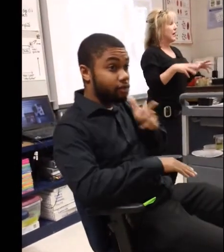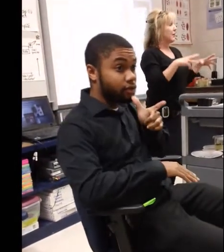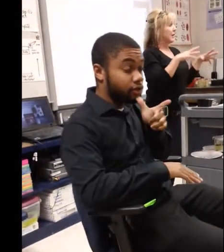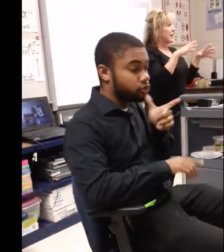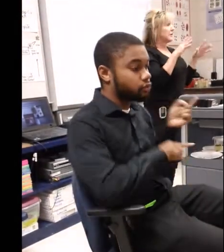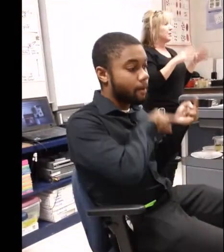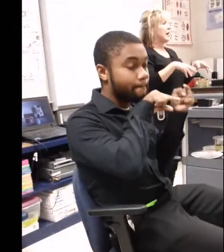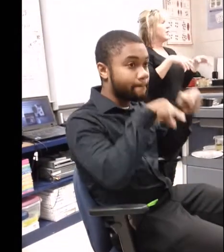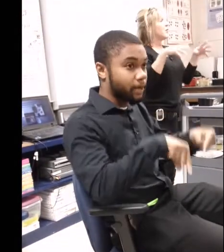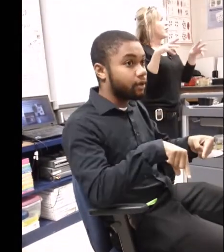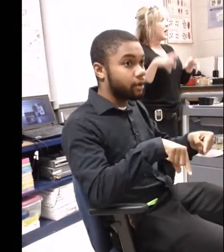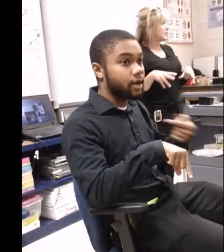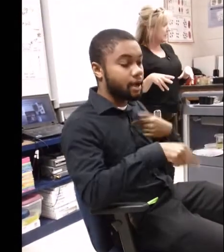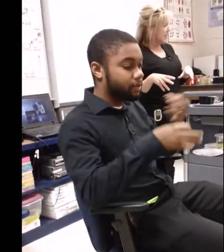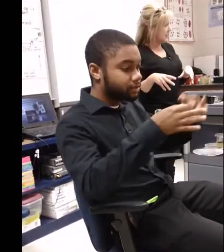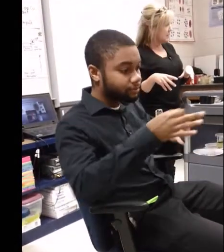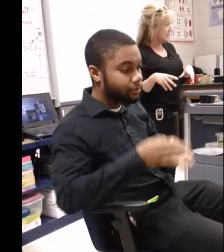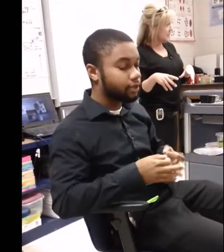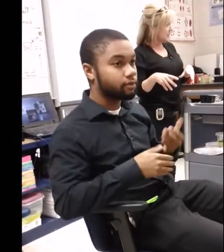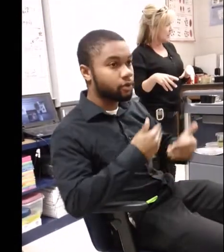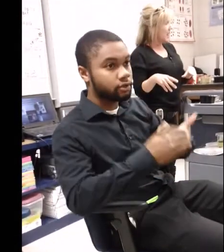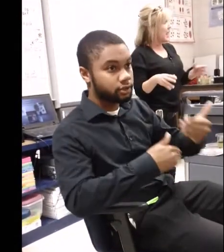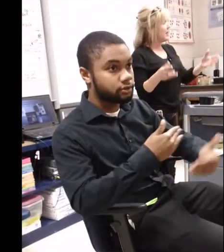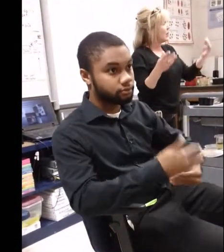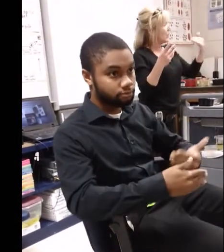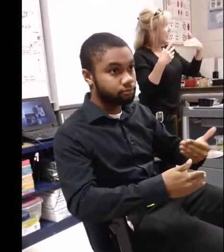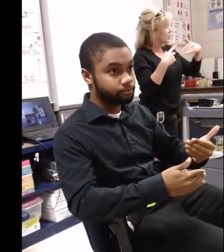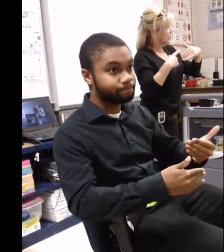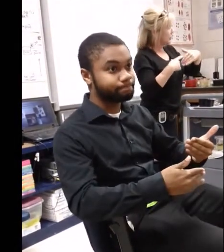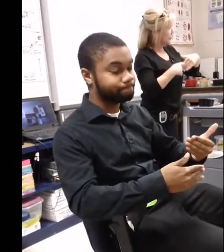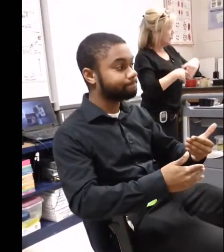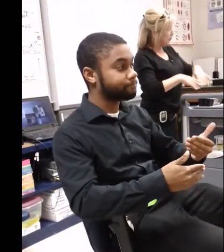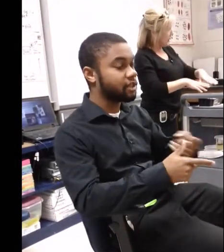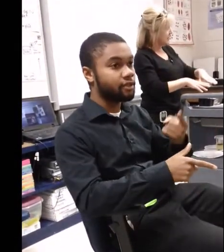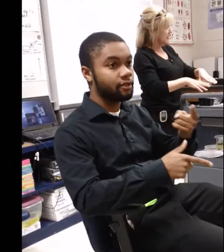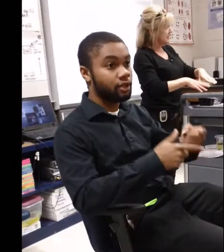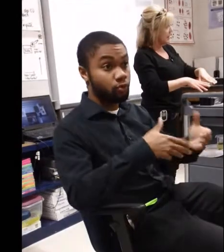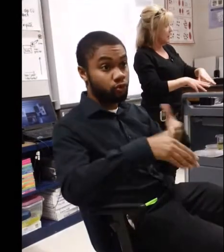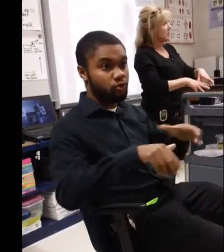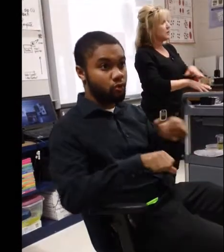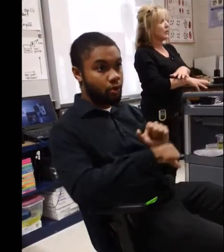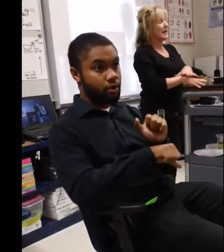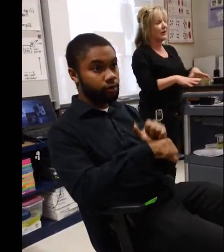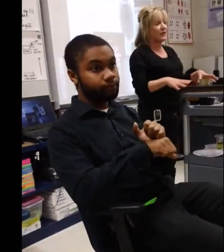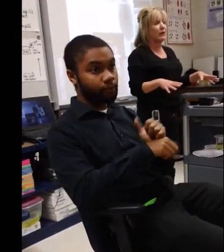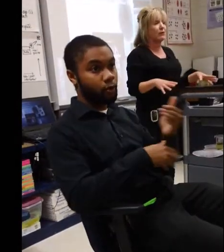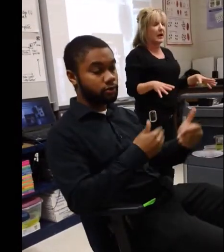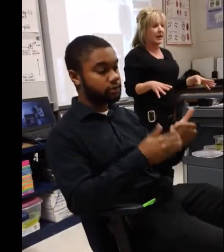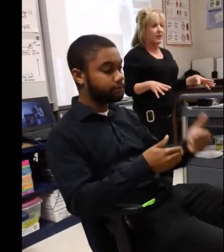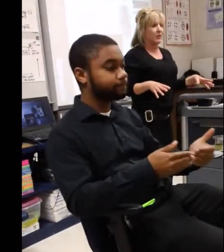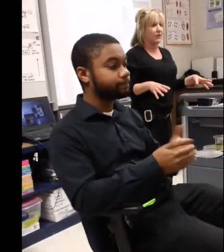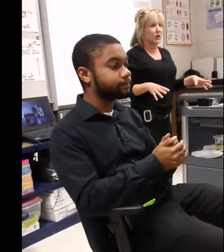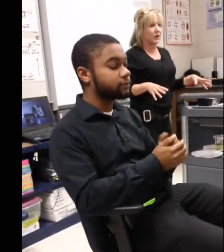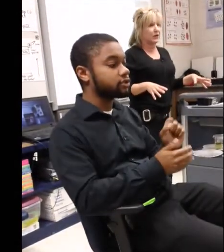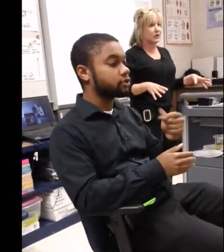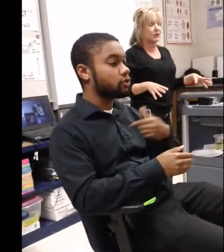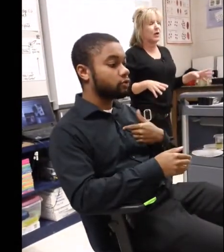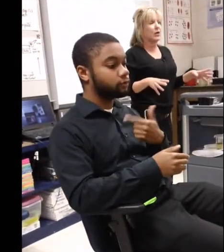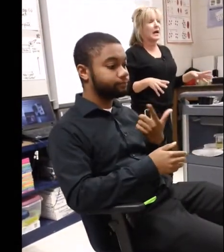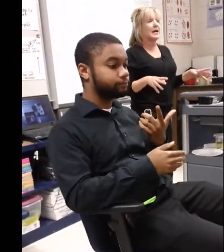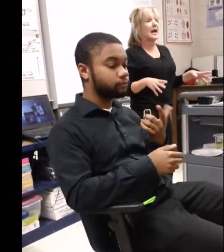here and I'm gonna explain the process, and then we'll actually do the processing. So we're gonna get everything ready before